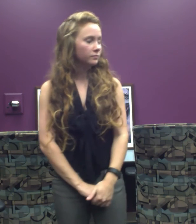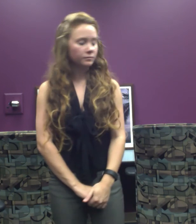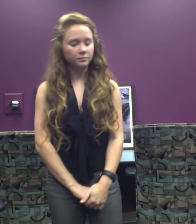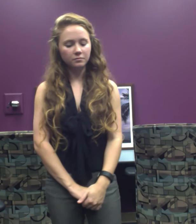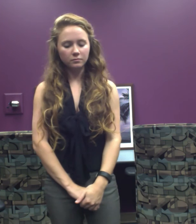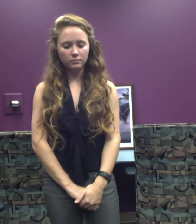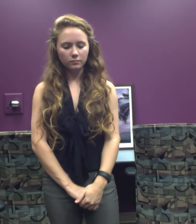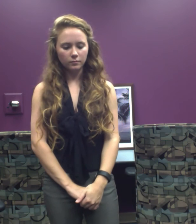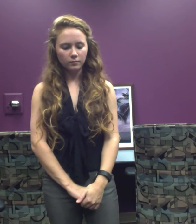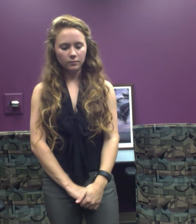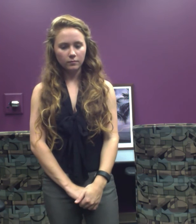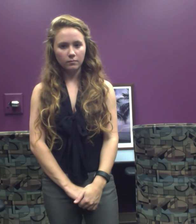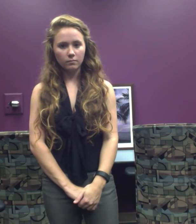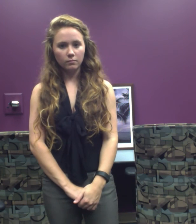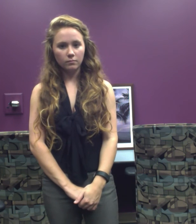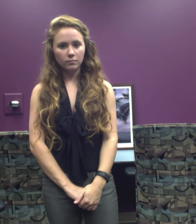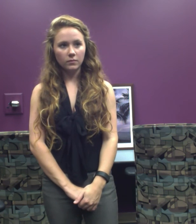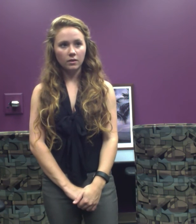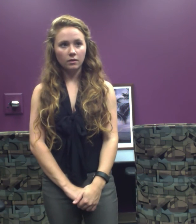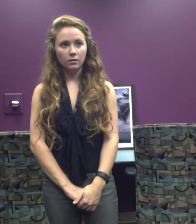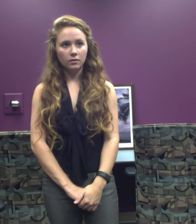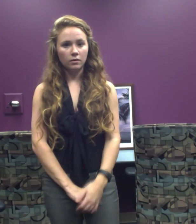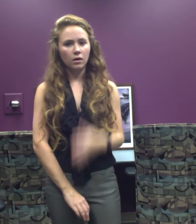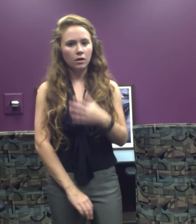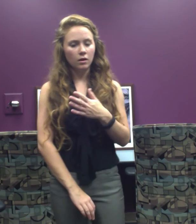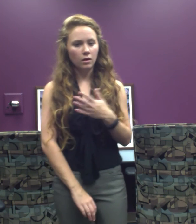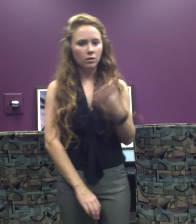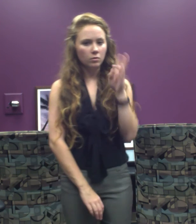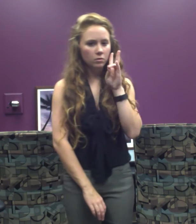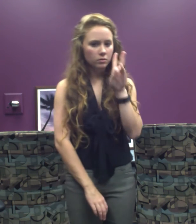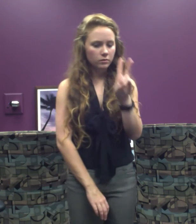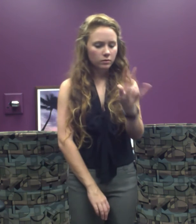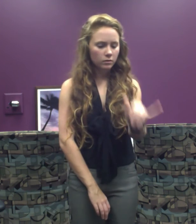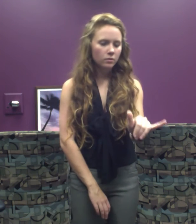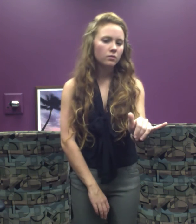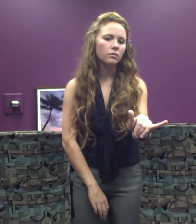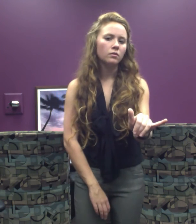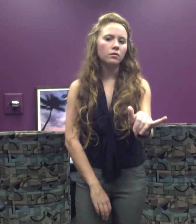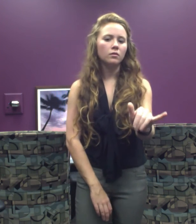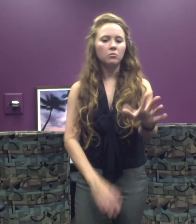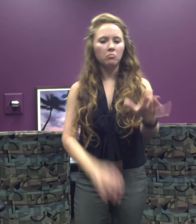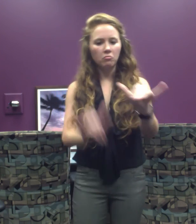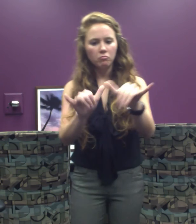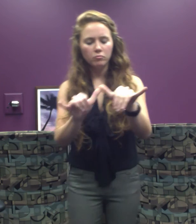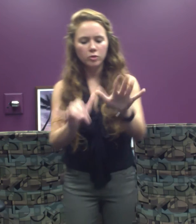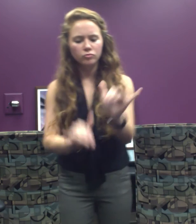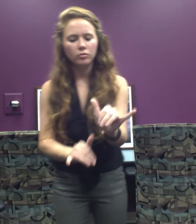I would like to see that sometime. Let's measure this. This is 5.5, and